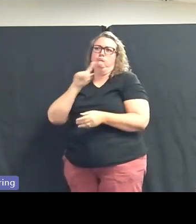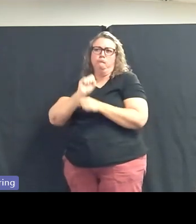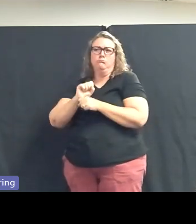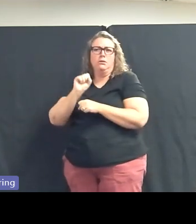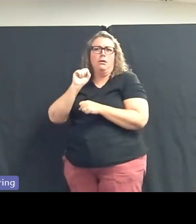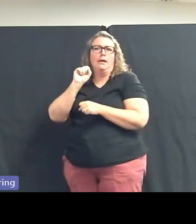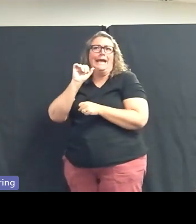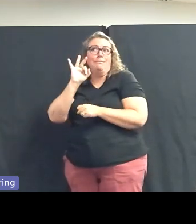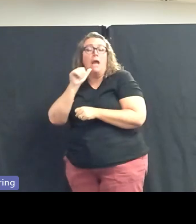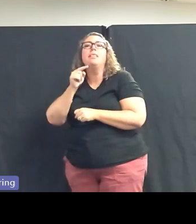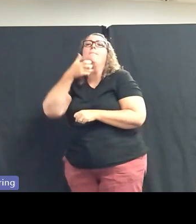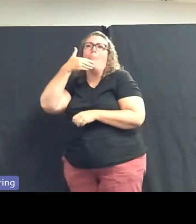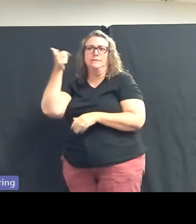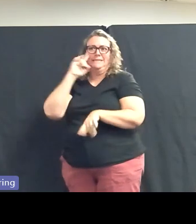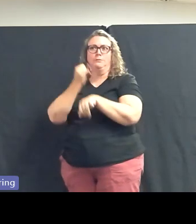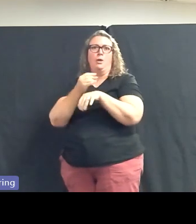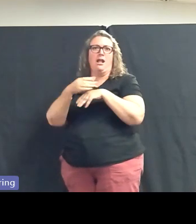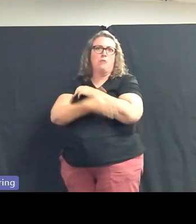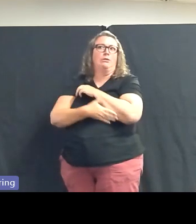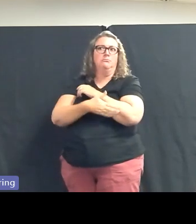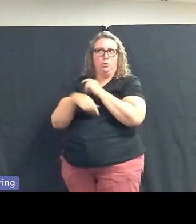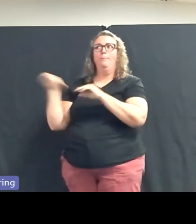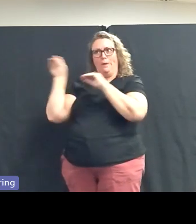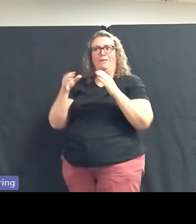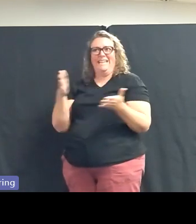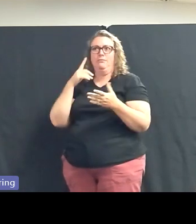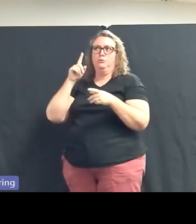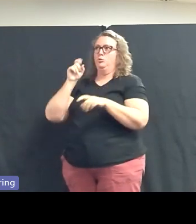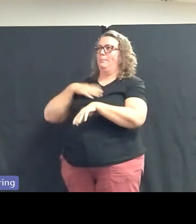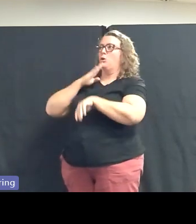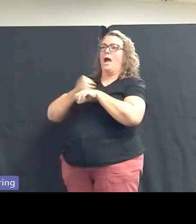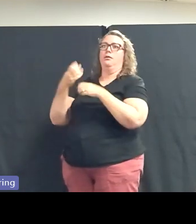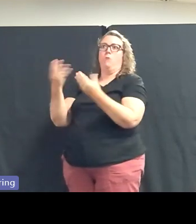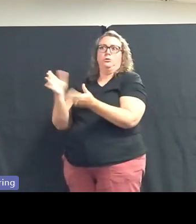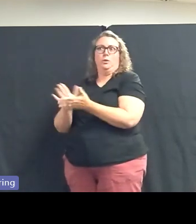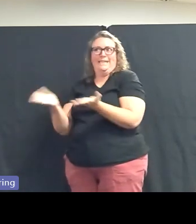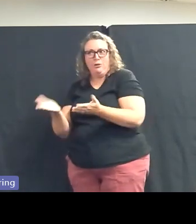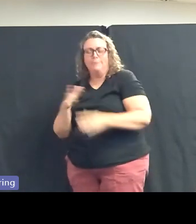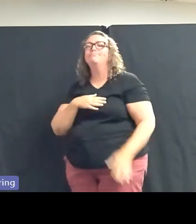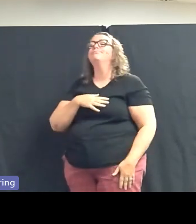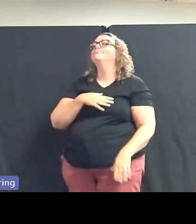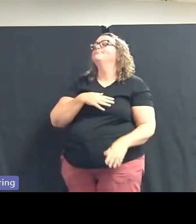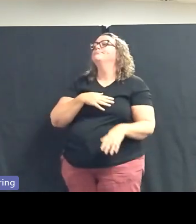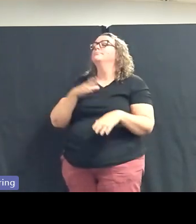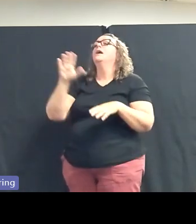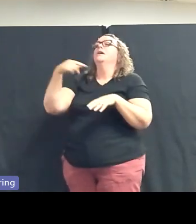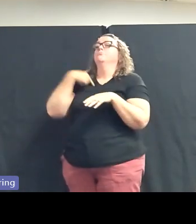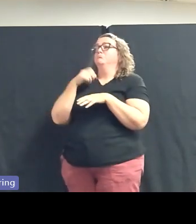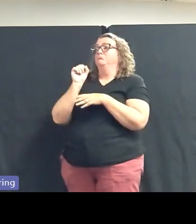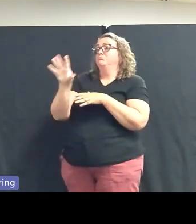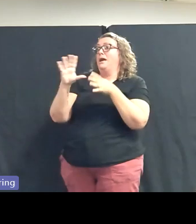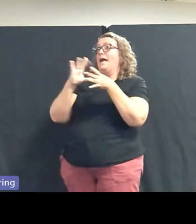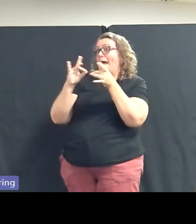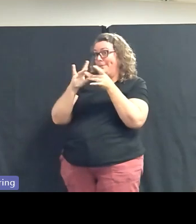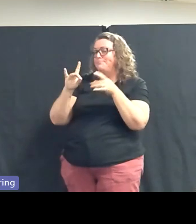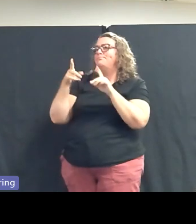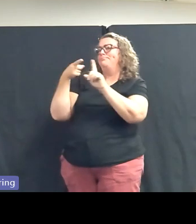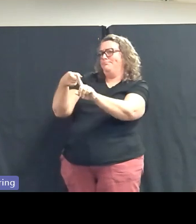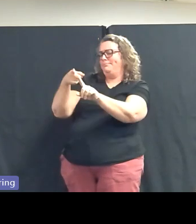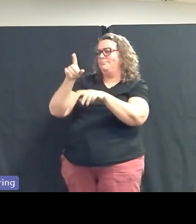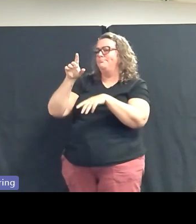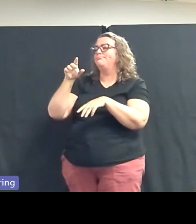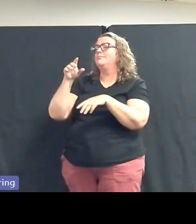you, we moved here specifically for Indiana School for the Deaf. They are one of the best, if not the best, deaf school in the